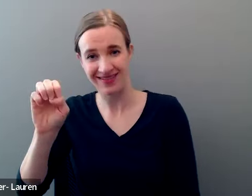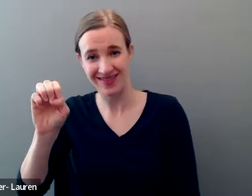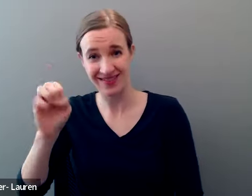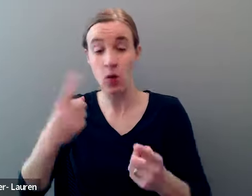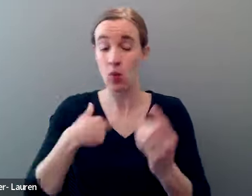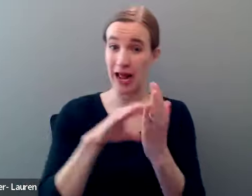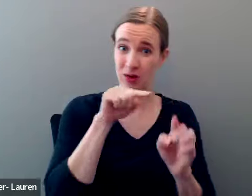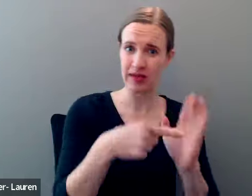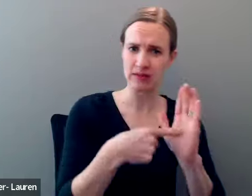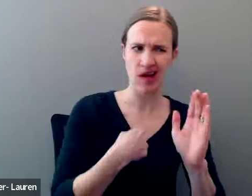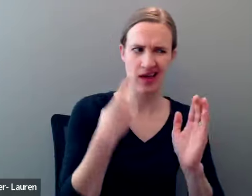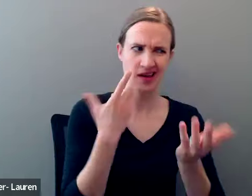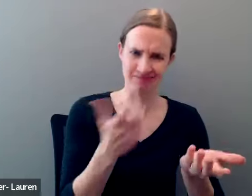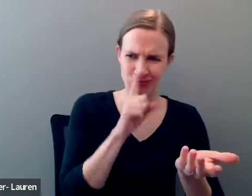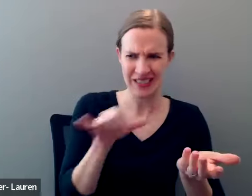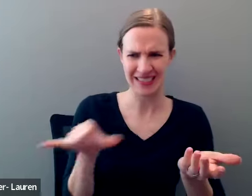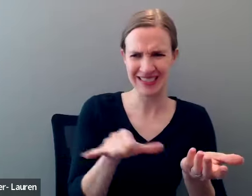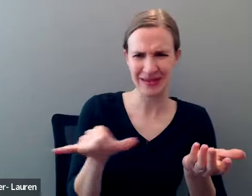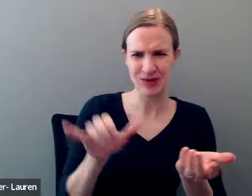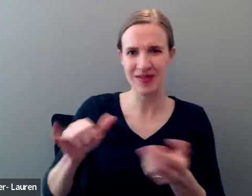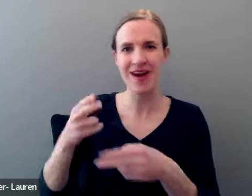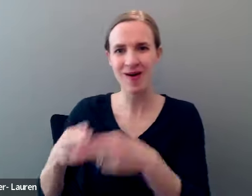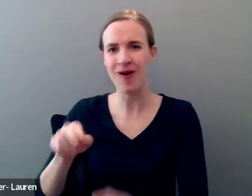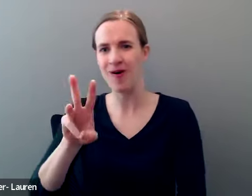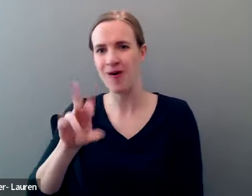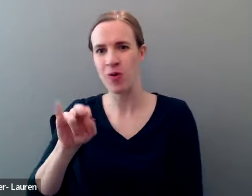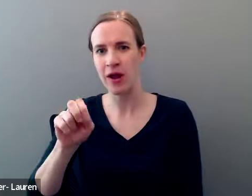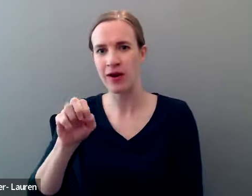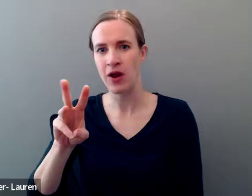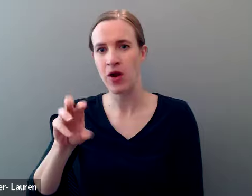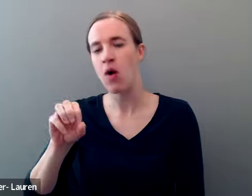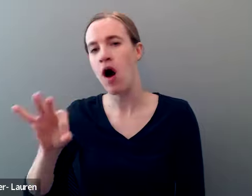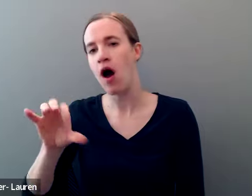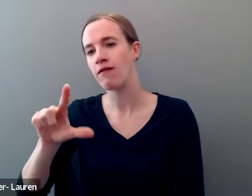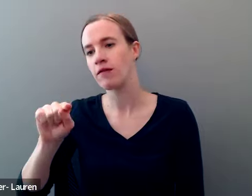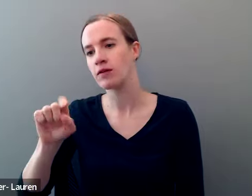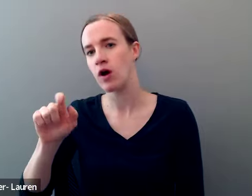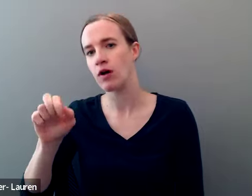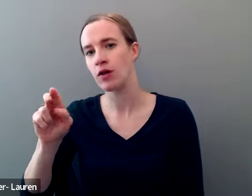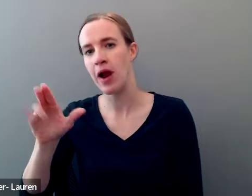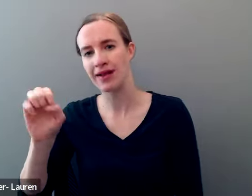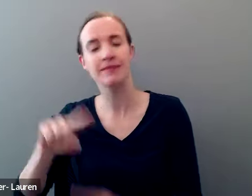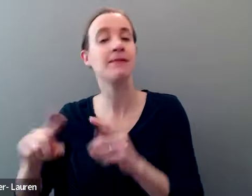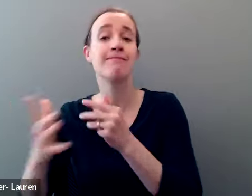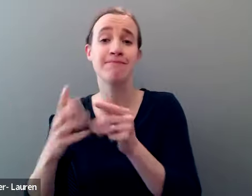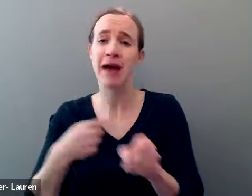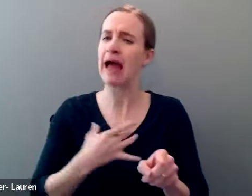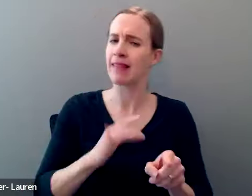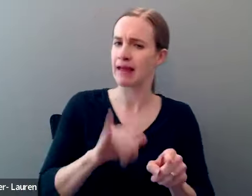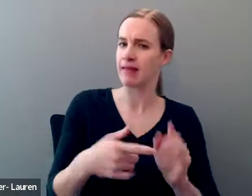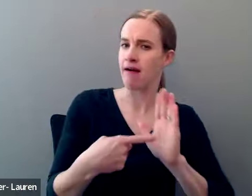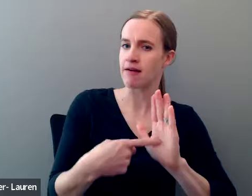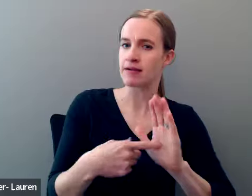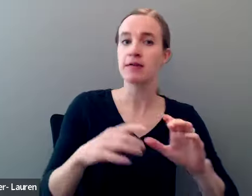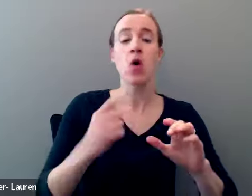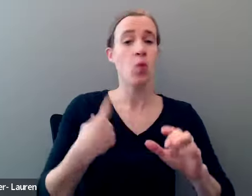tolerance. But I really like the resiliency zone. It's grown on me. And so we all have a resiliency zone,